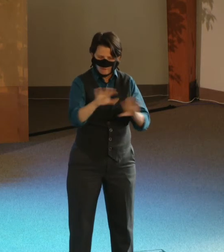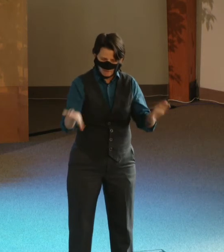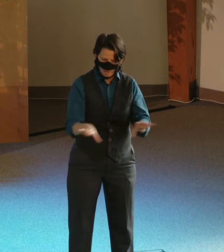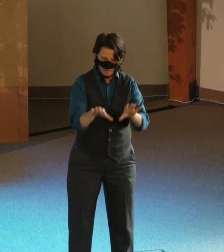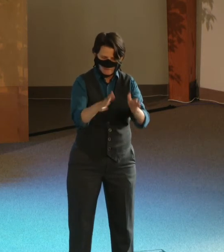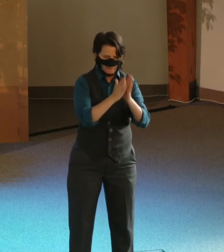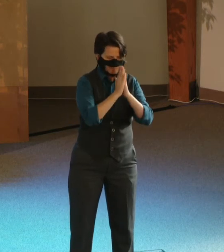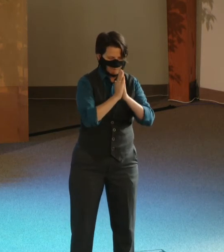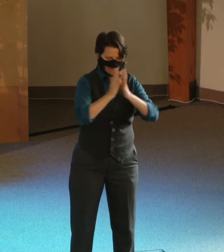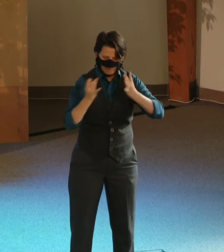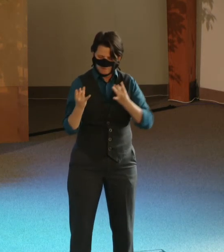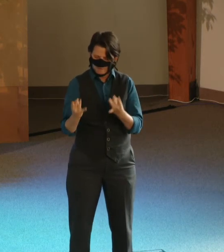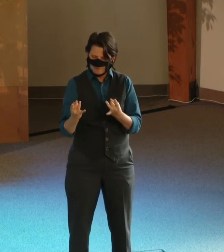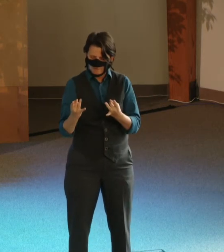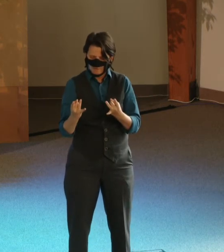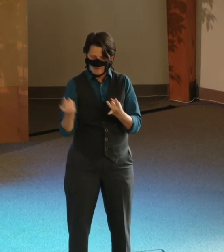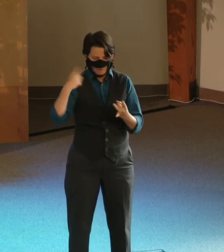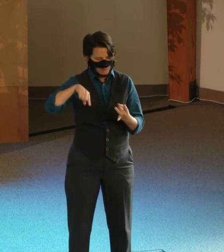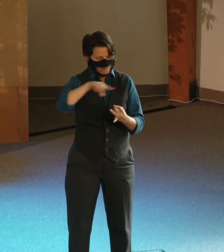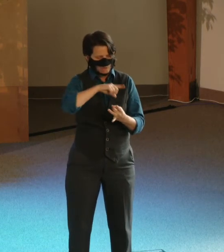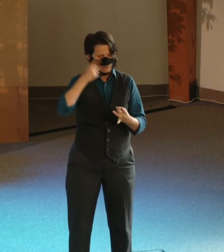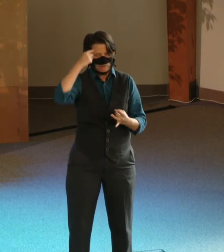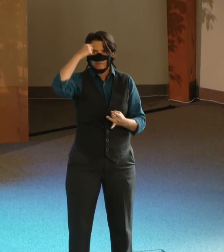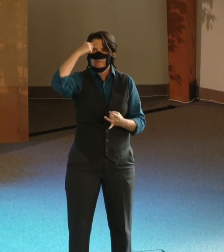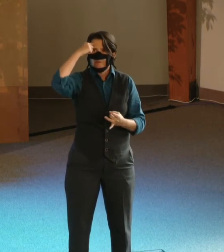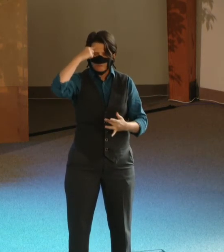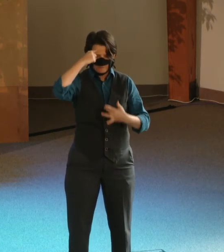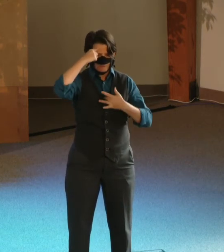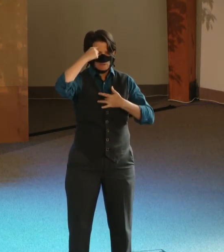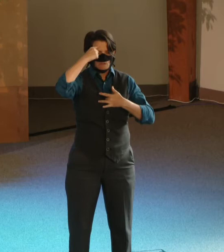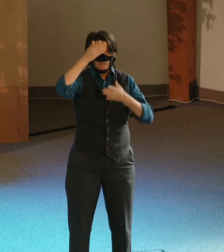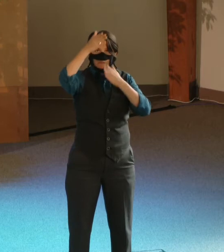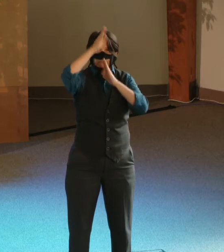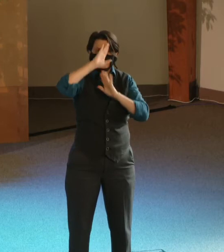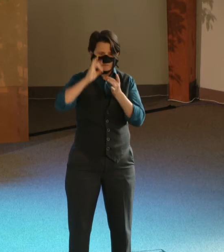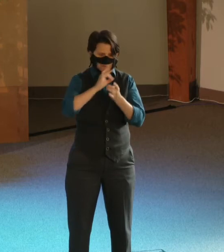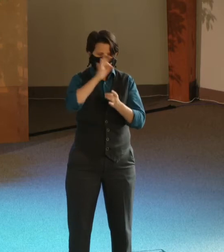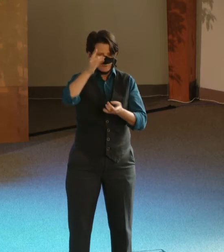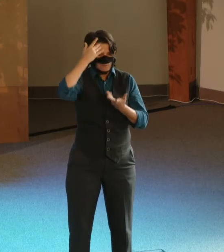prayer and meditation, we get to align our thoughts with divine spirit.